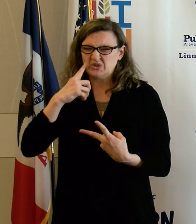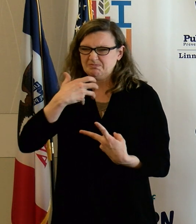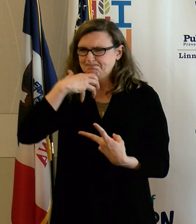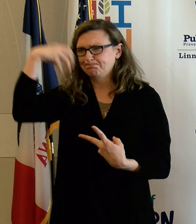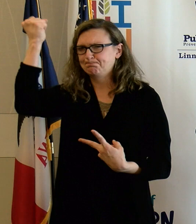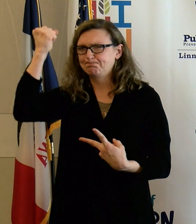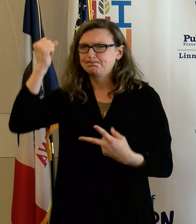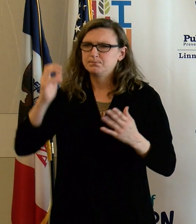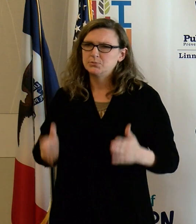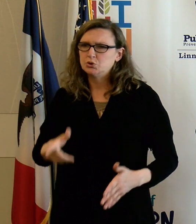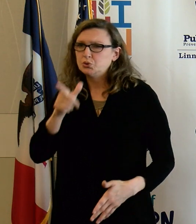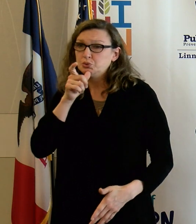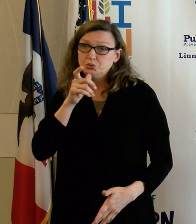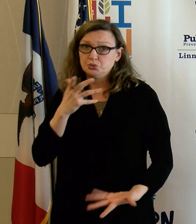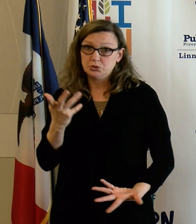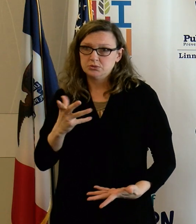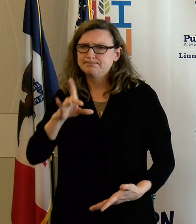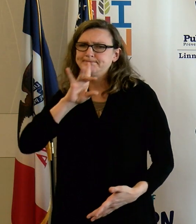age of 81.